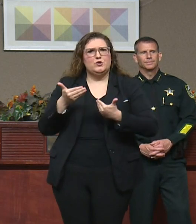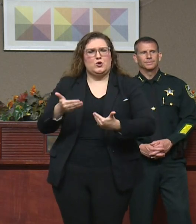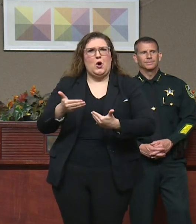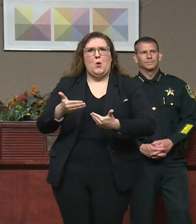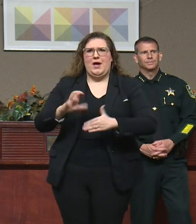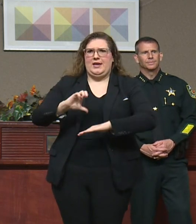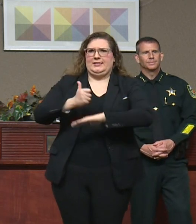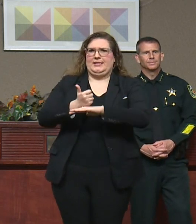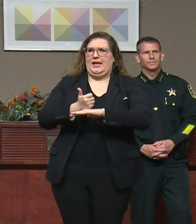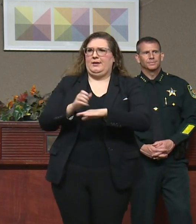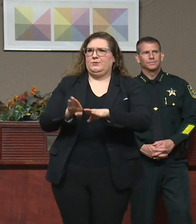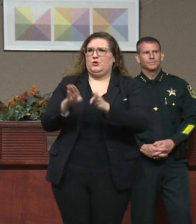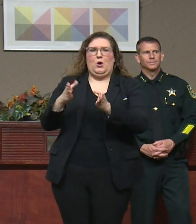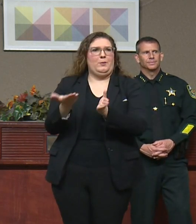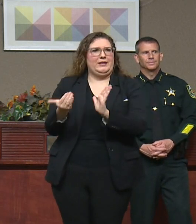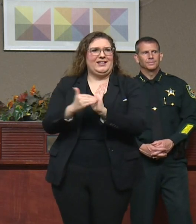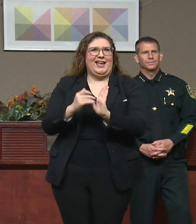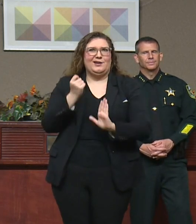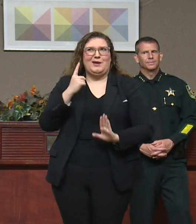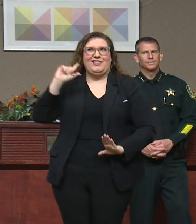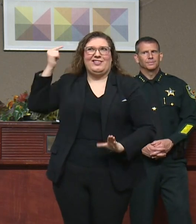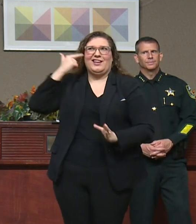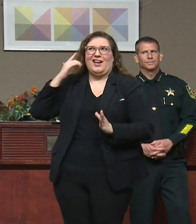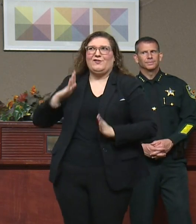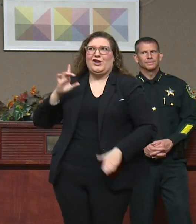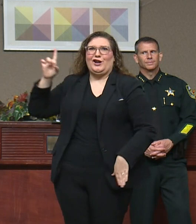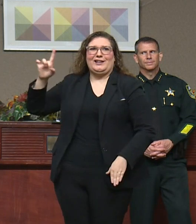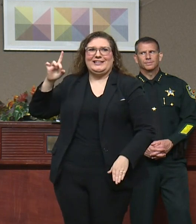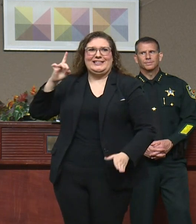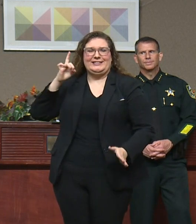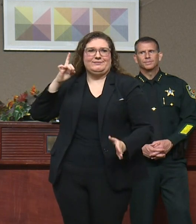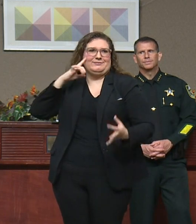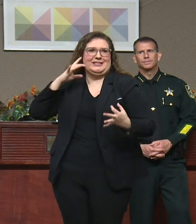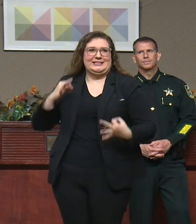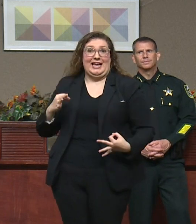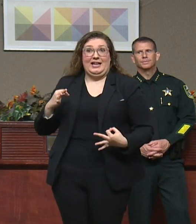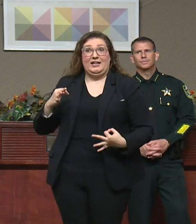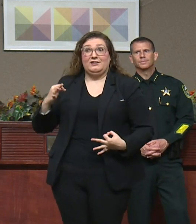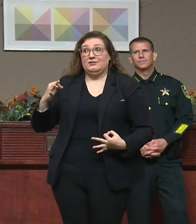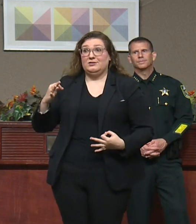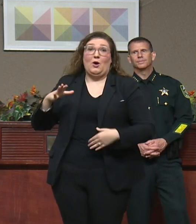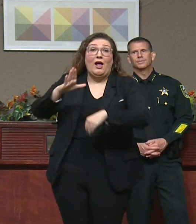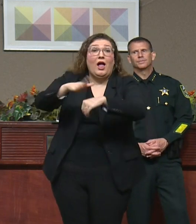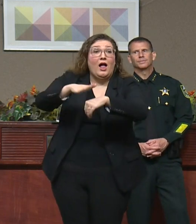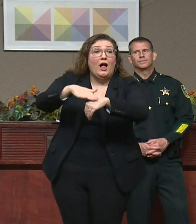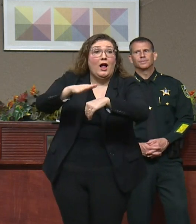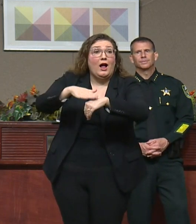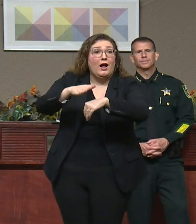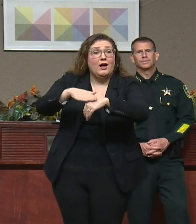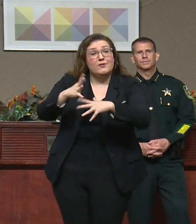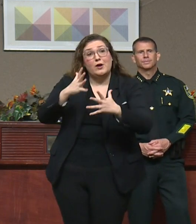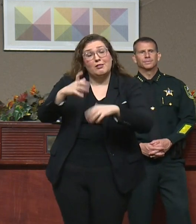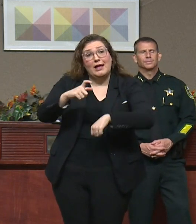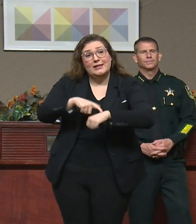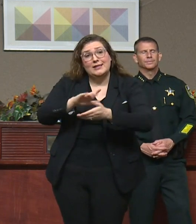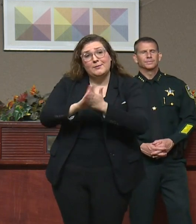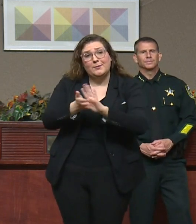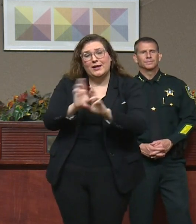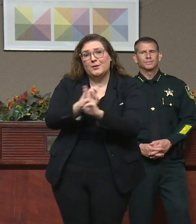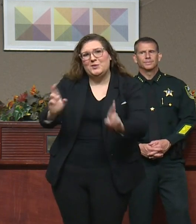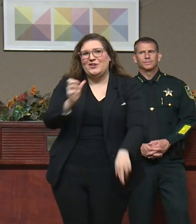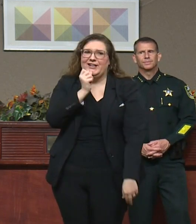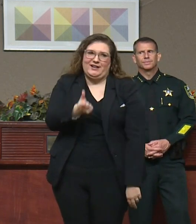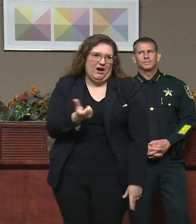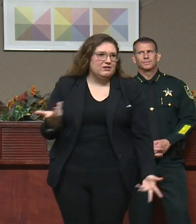But the governor made his decision. And so it wasn't a lot of notice from that decision-making point to the point that business is